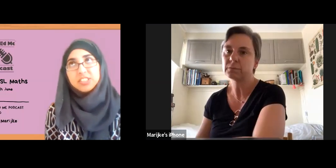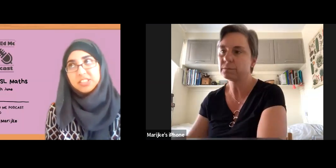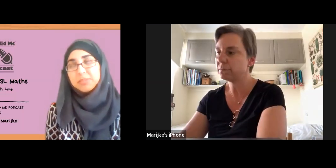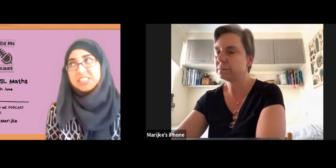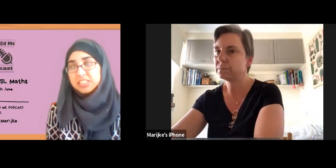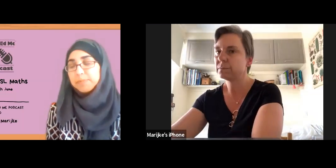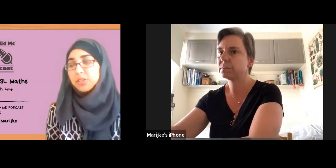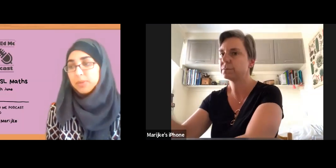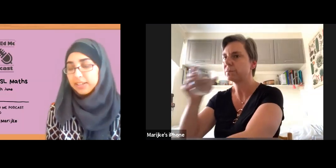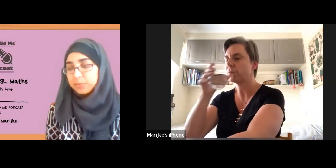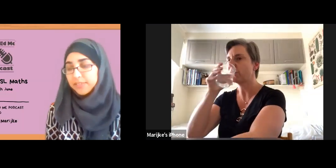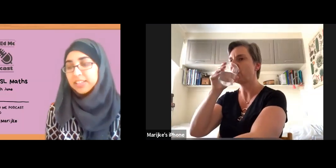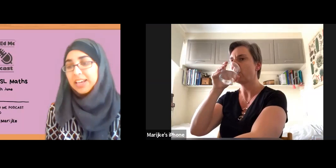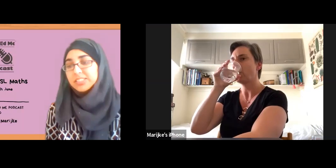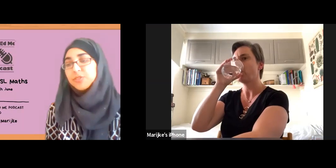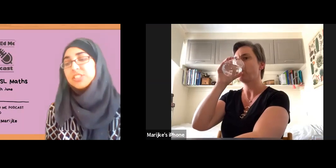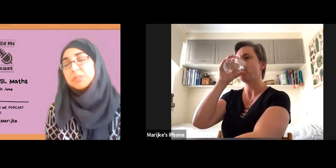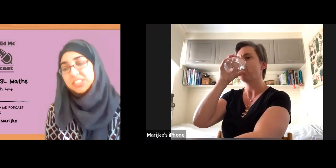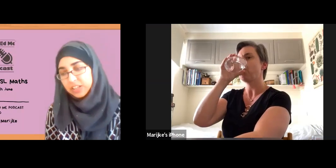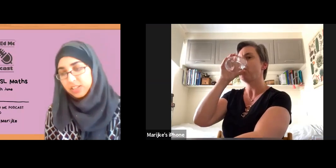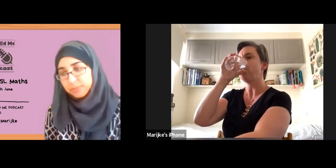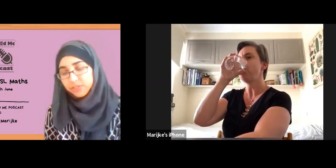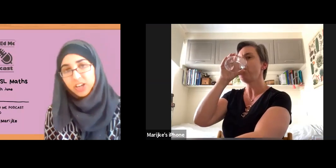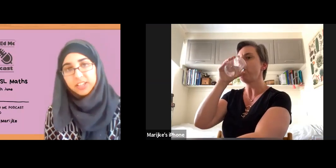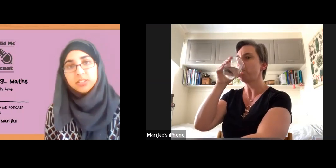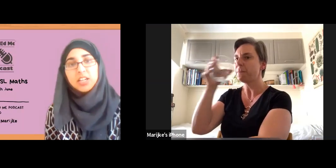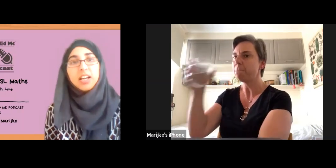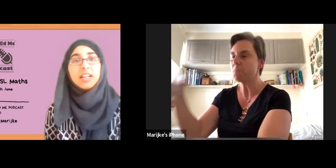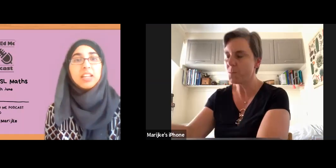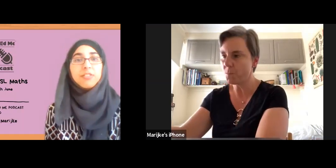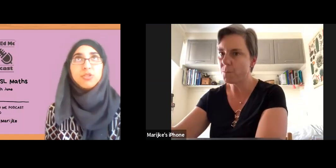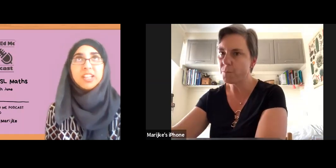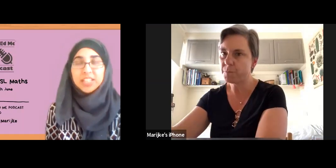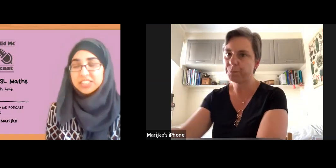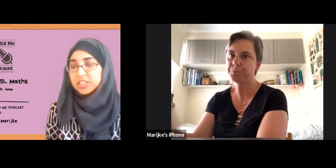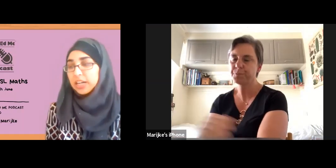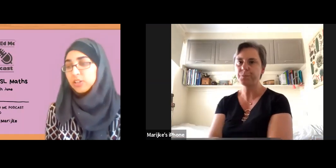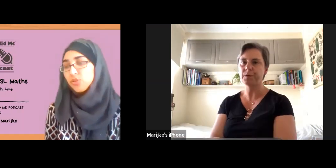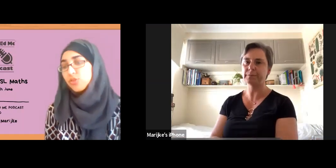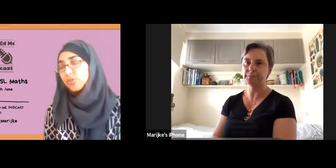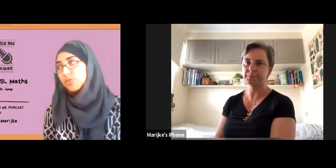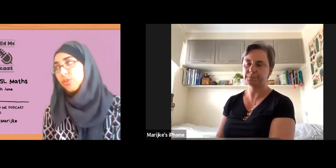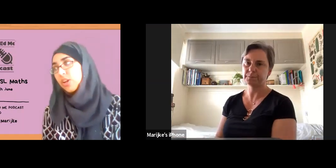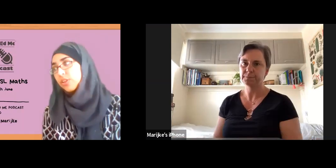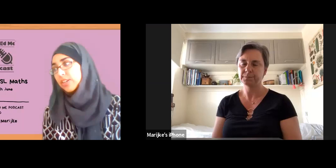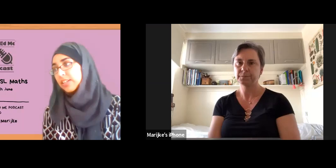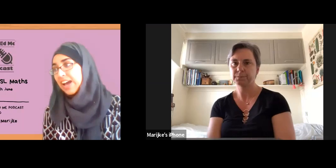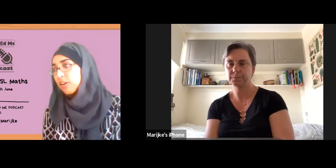system is set up in a way where it caters for a specific type of child, and if your learning style or your kind of